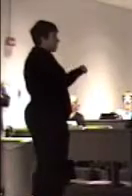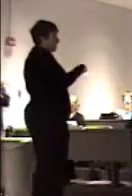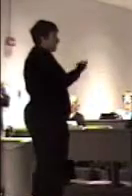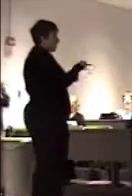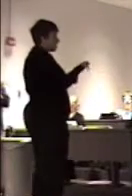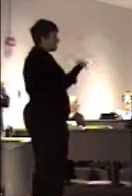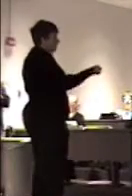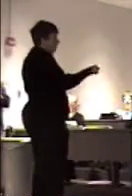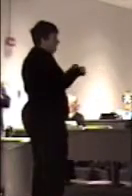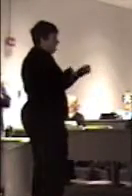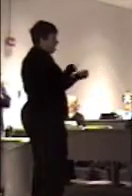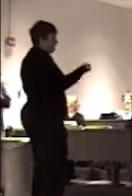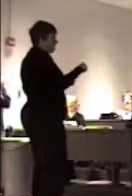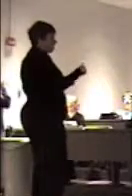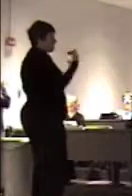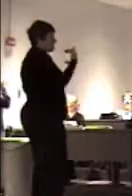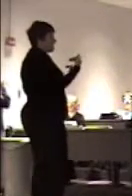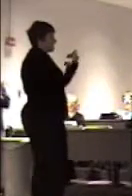idea.